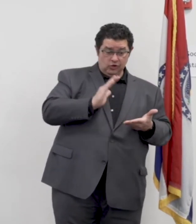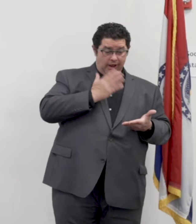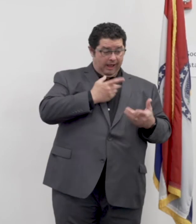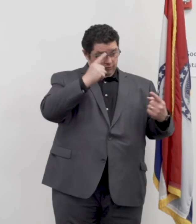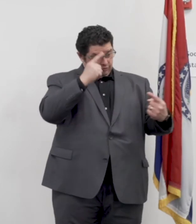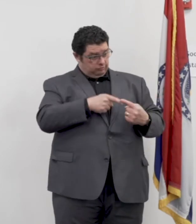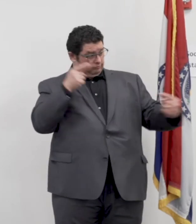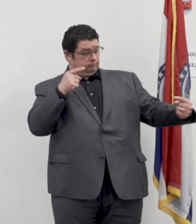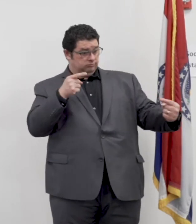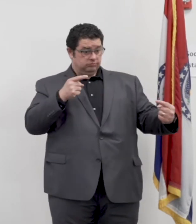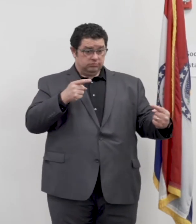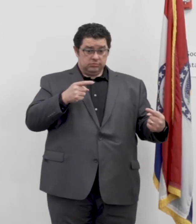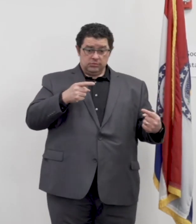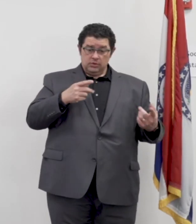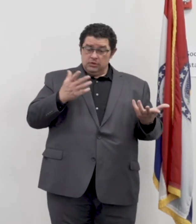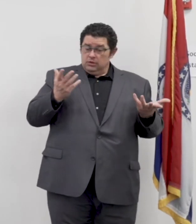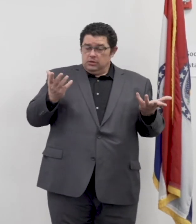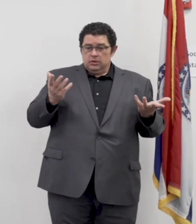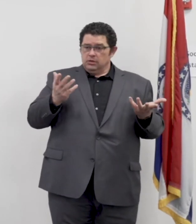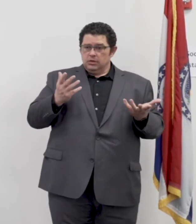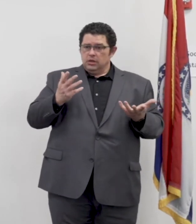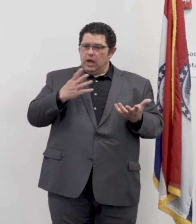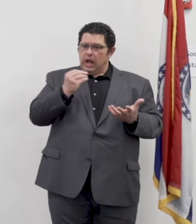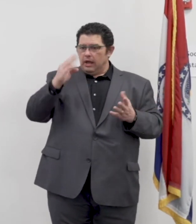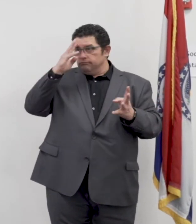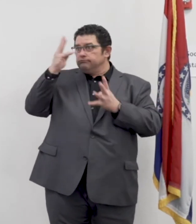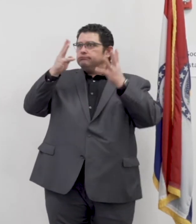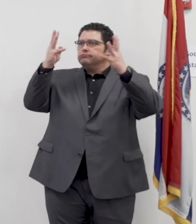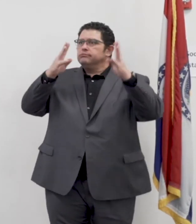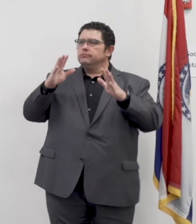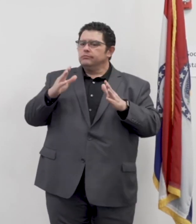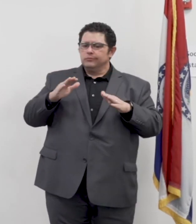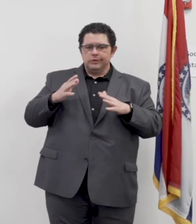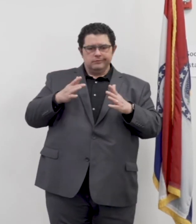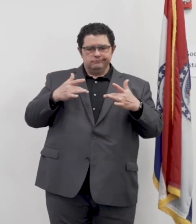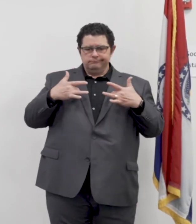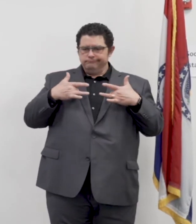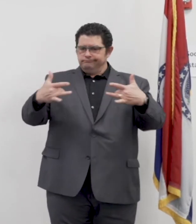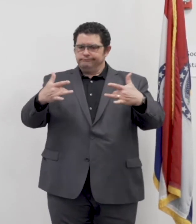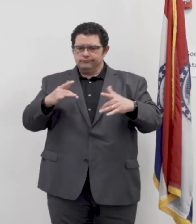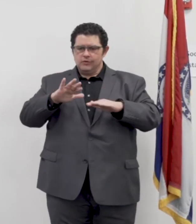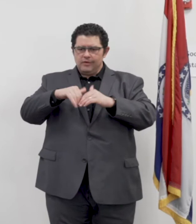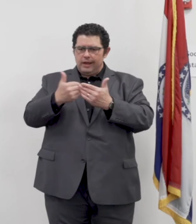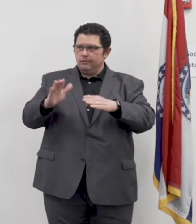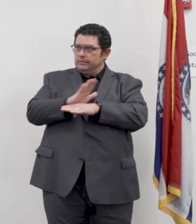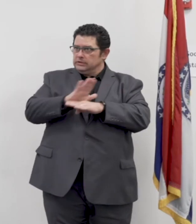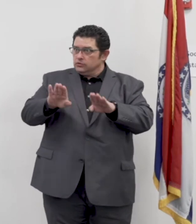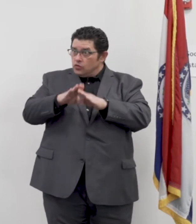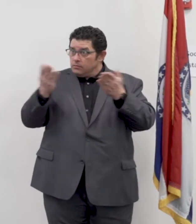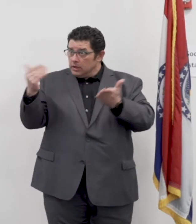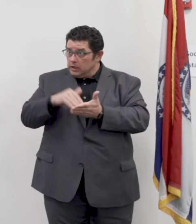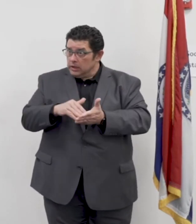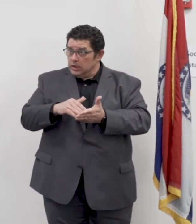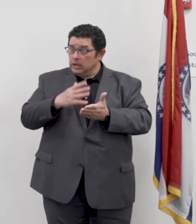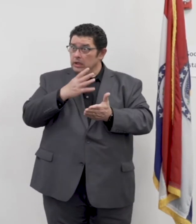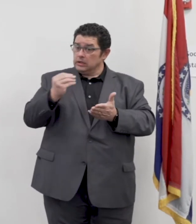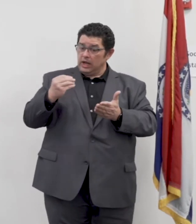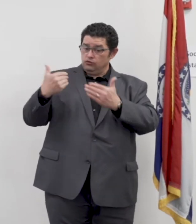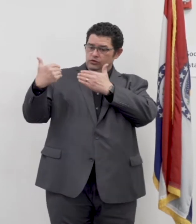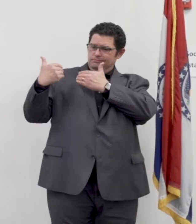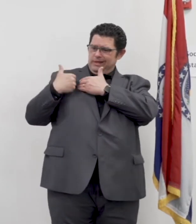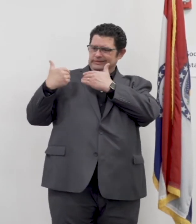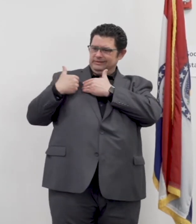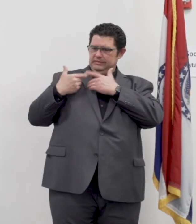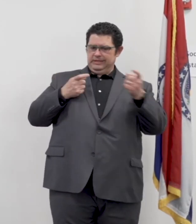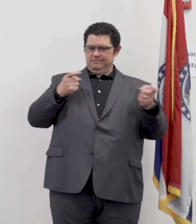respect people who disagree with us. We come up with a way to get our businesses open again and to responsibly manage the spread of